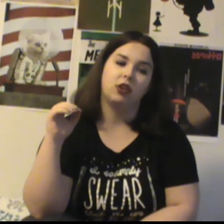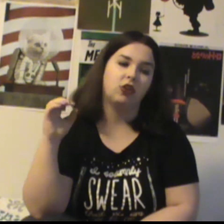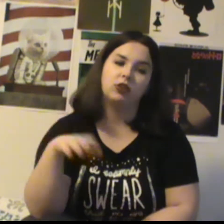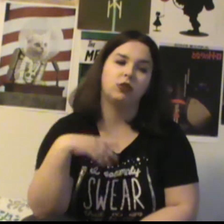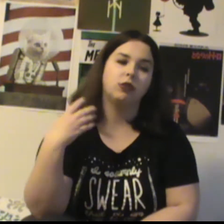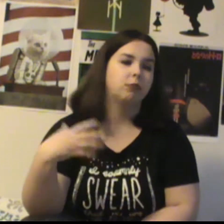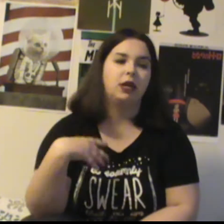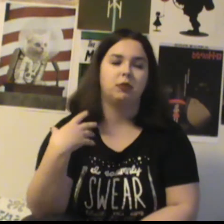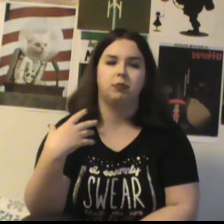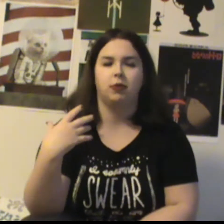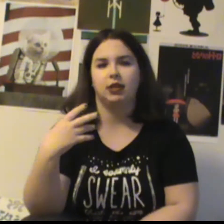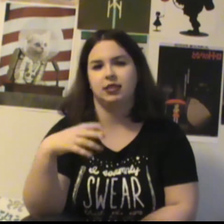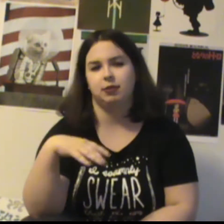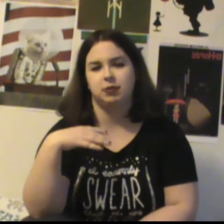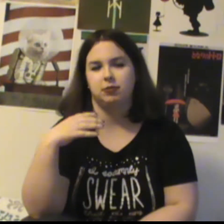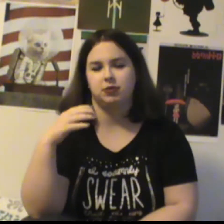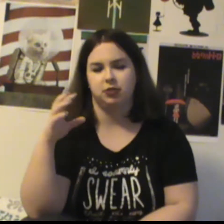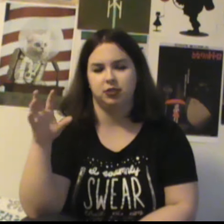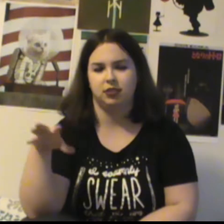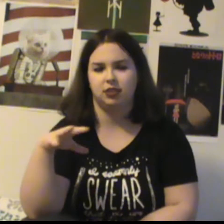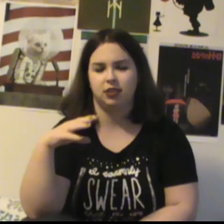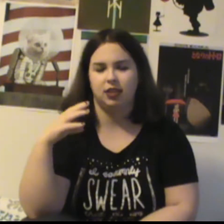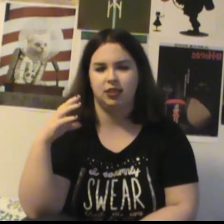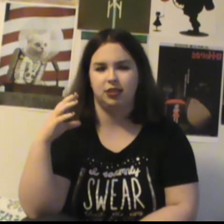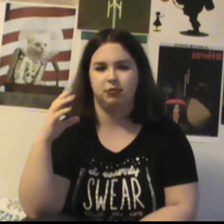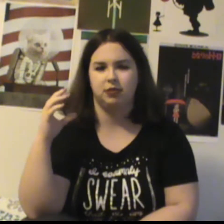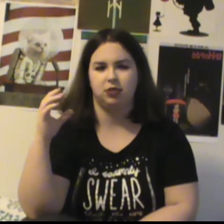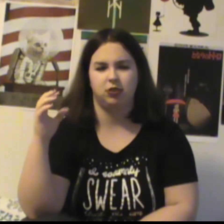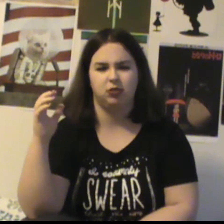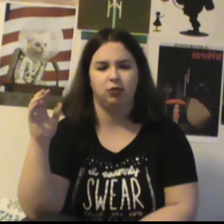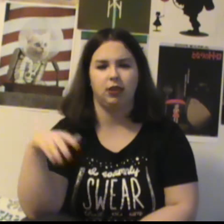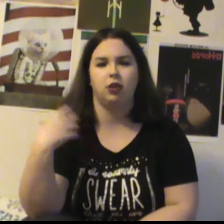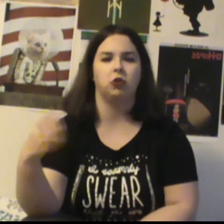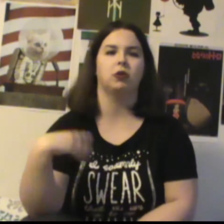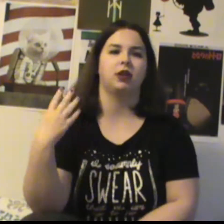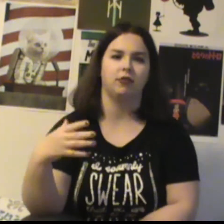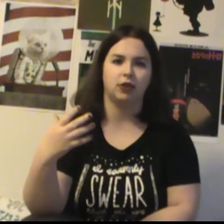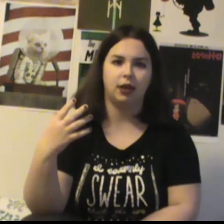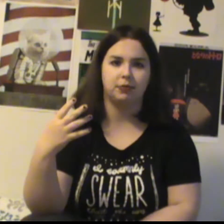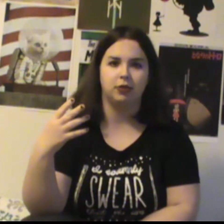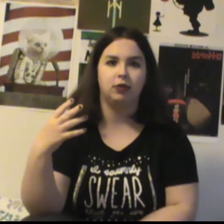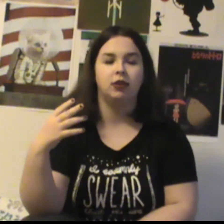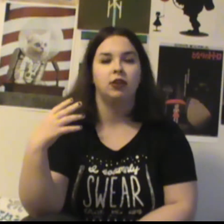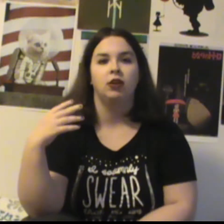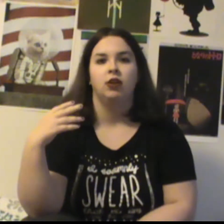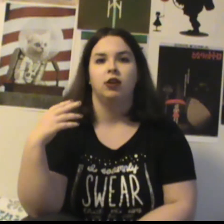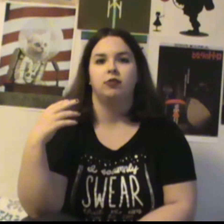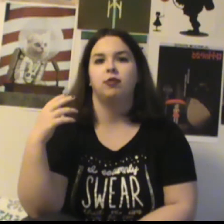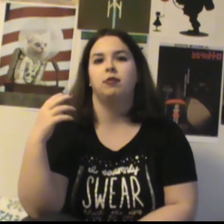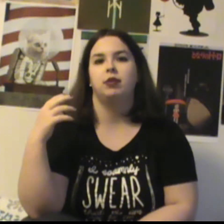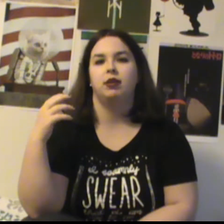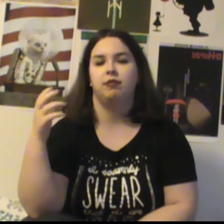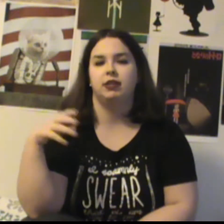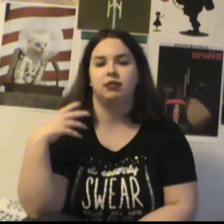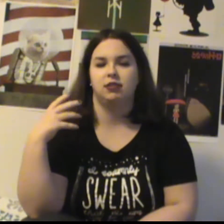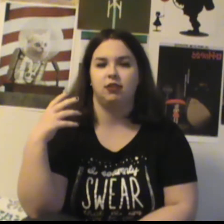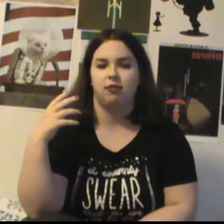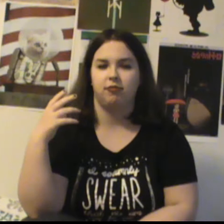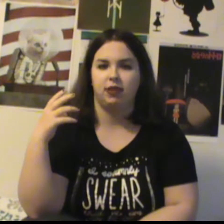her sort of main point in this episode was just that this was sort of like her recovery episode from the events and stuff that